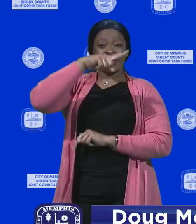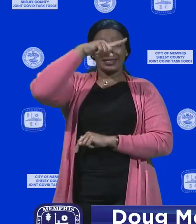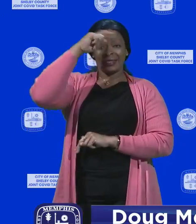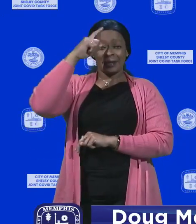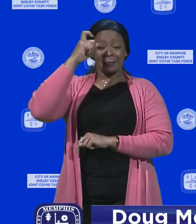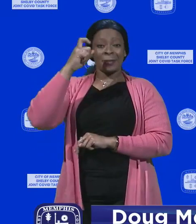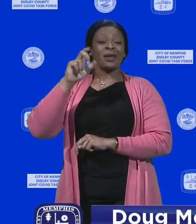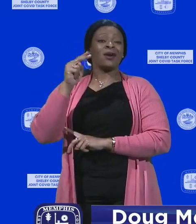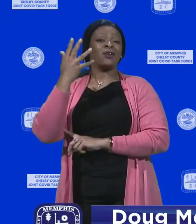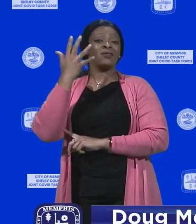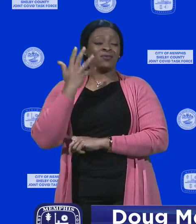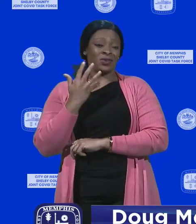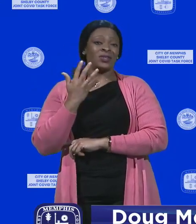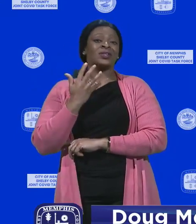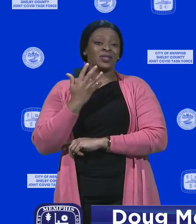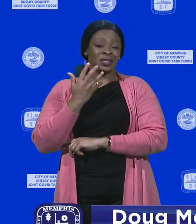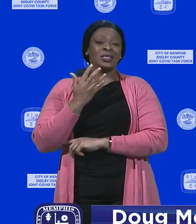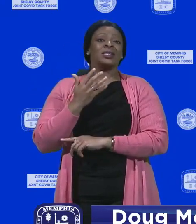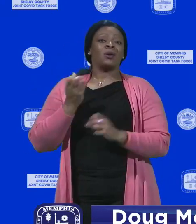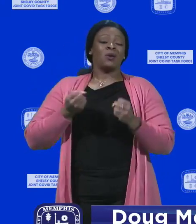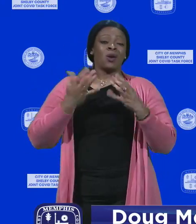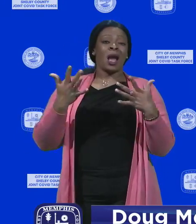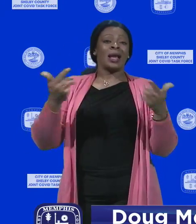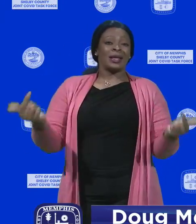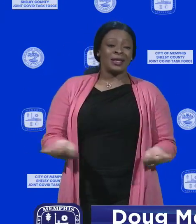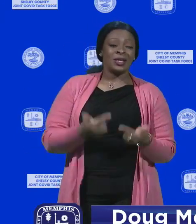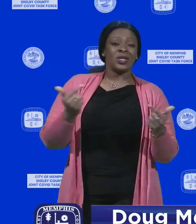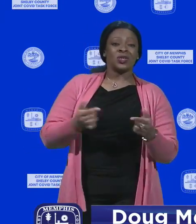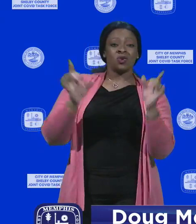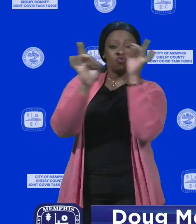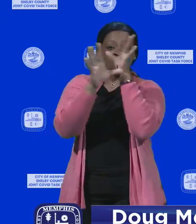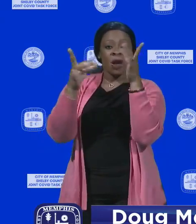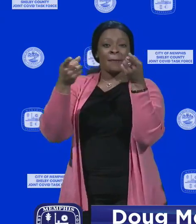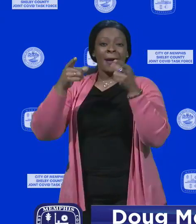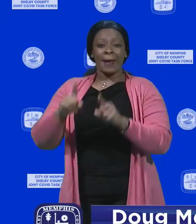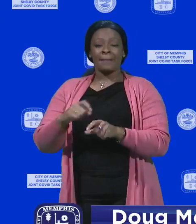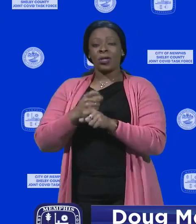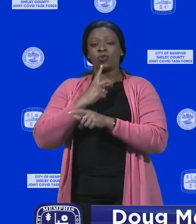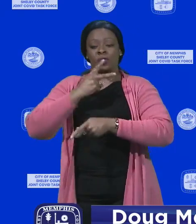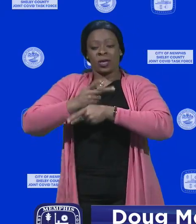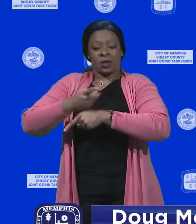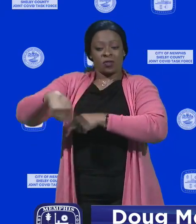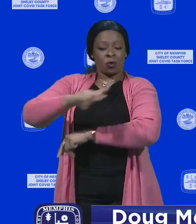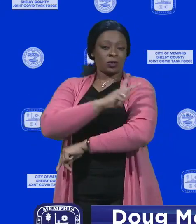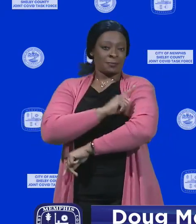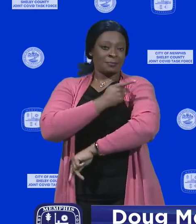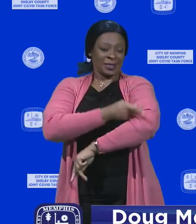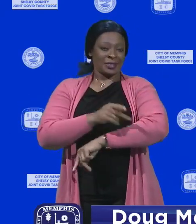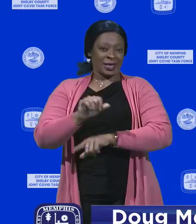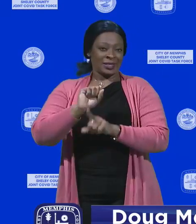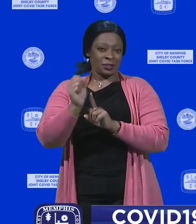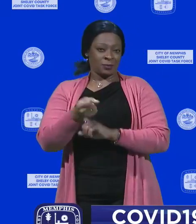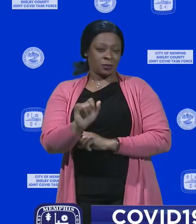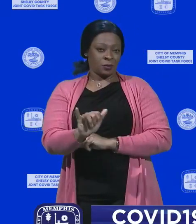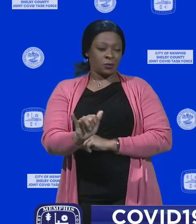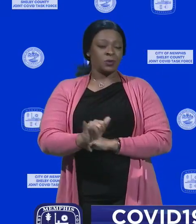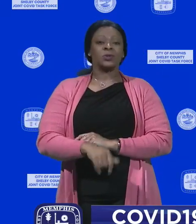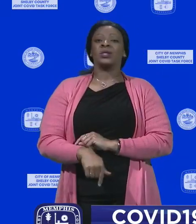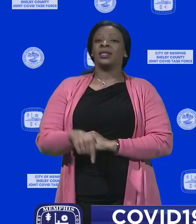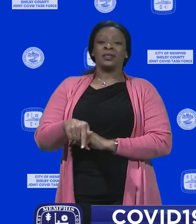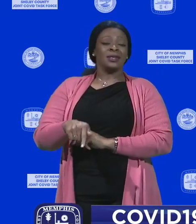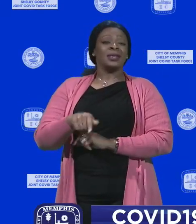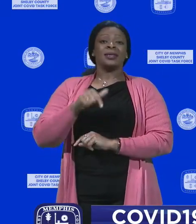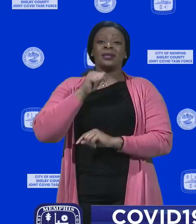when unfortunately there are far too many injuries and traumas to make sure that we can care for patients in that setting. So this is